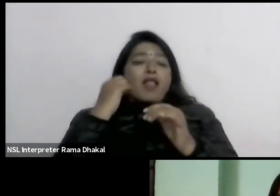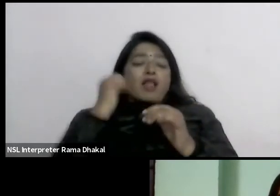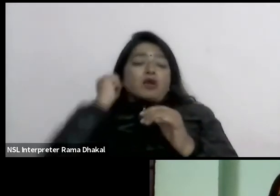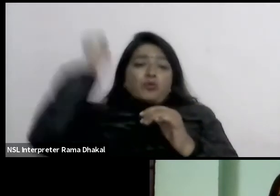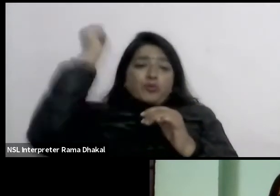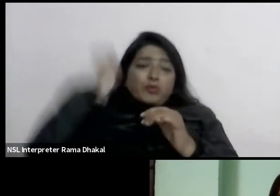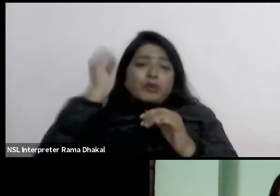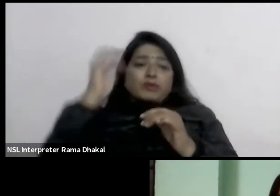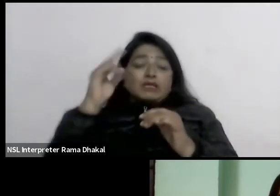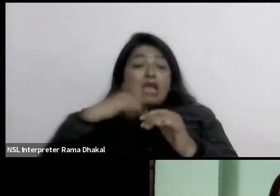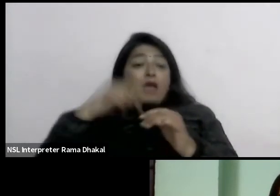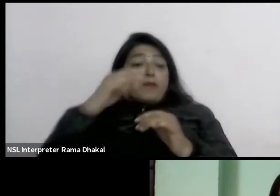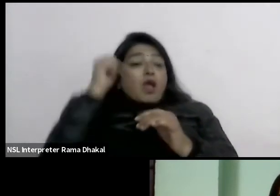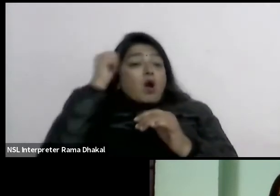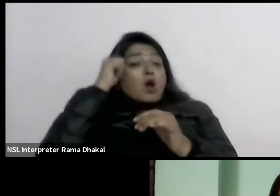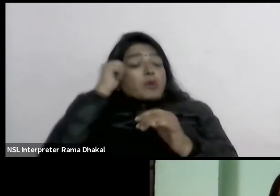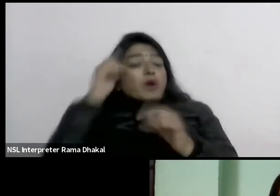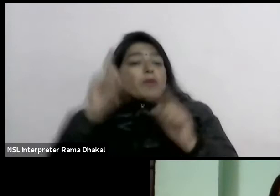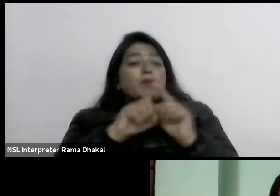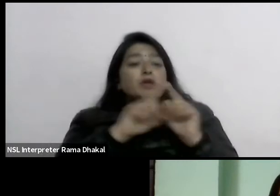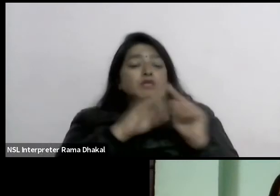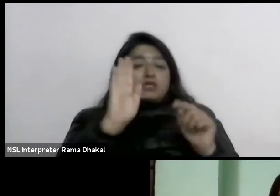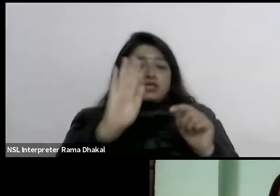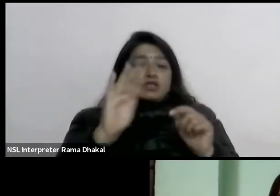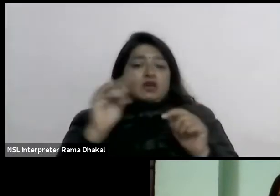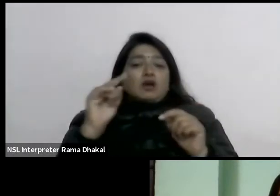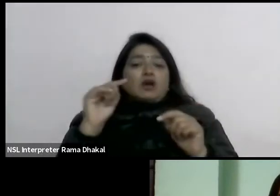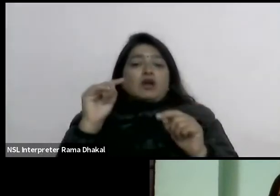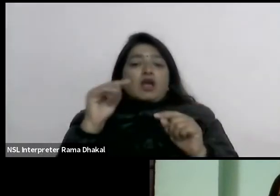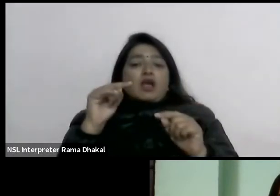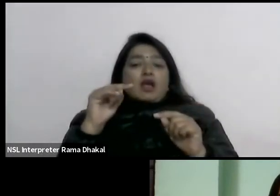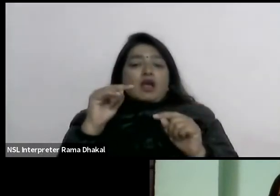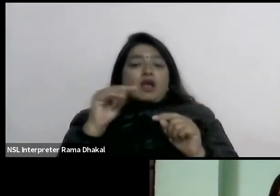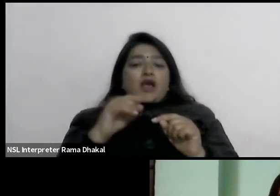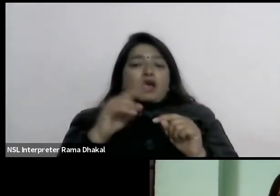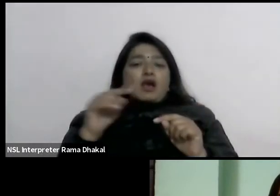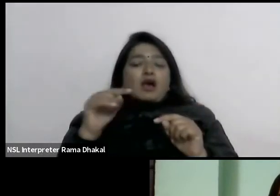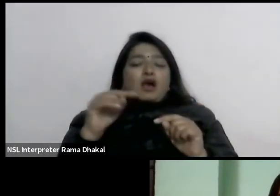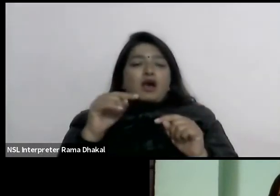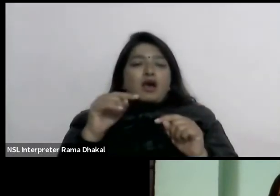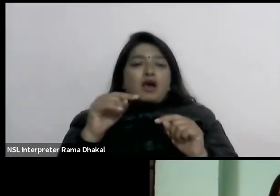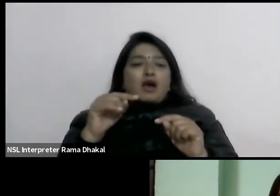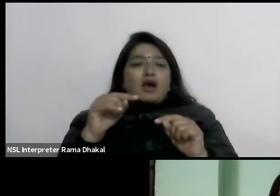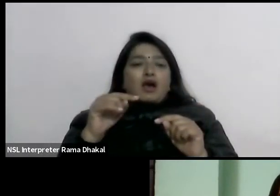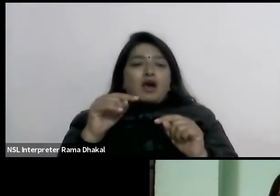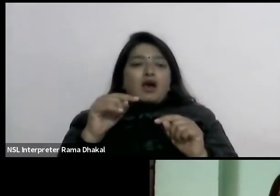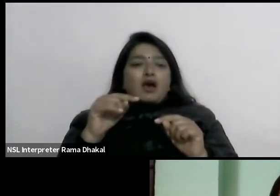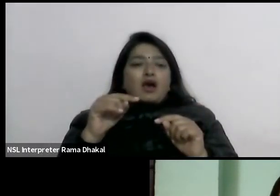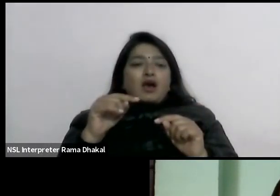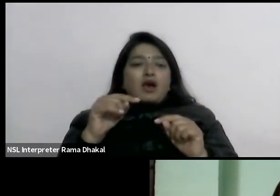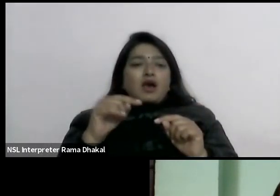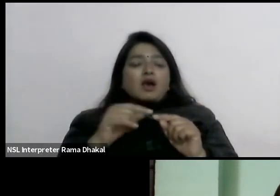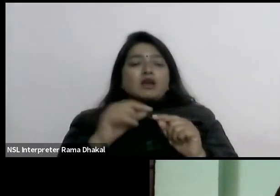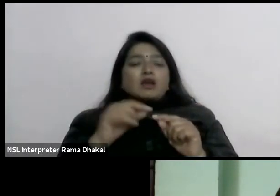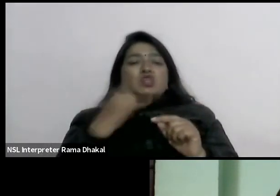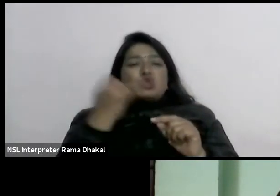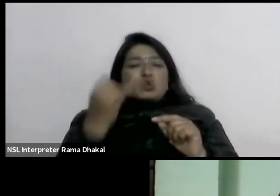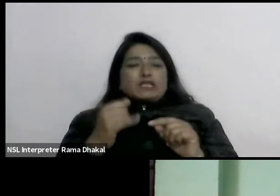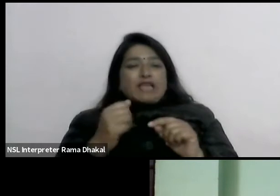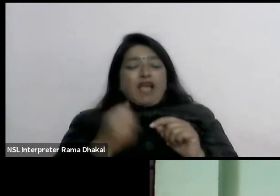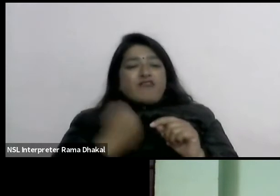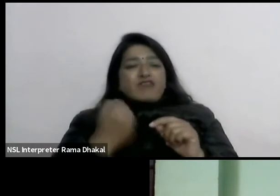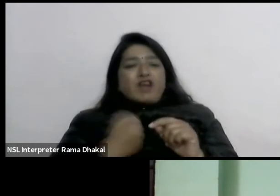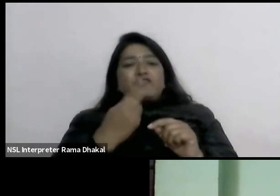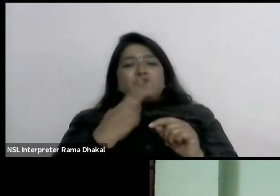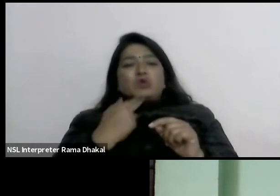an experience where to some extent the movement has been hijacked with those who are more interested in crime and